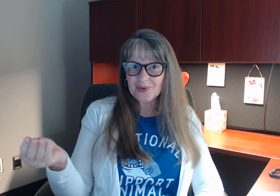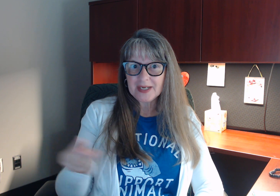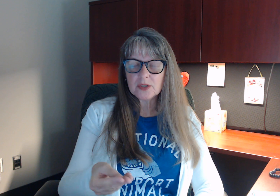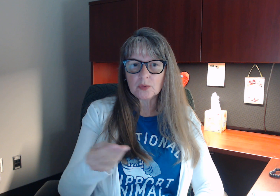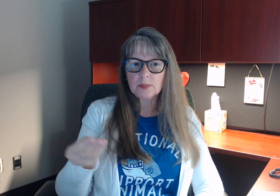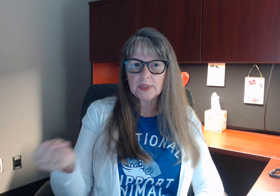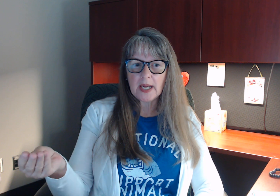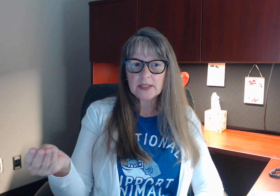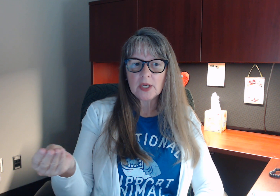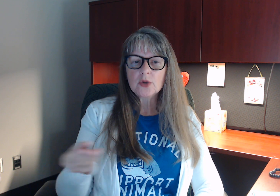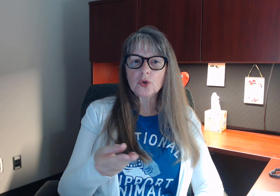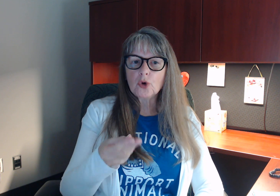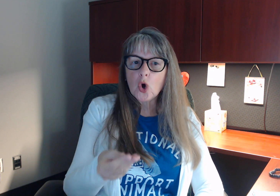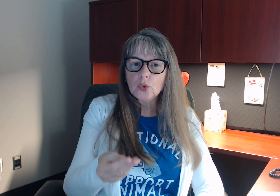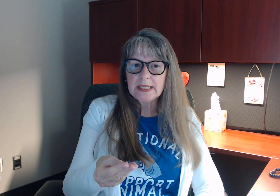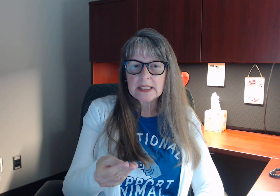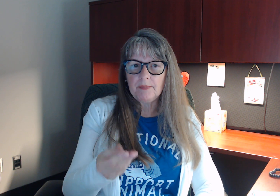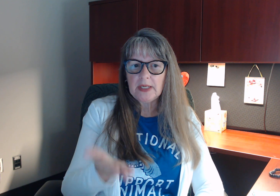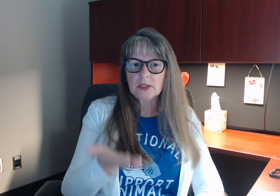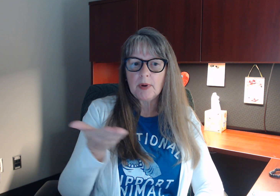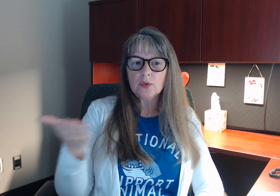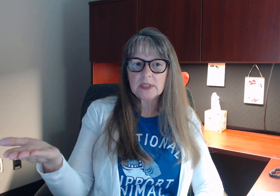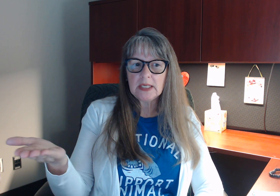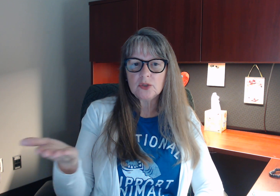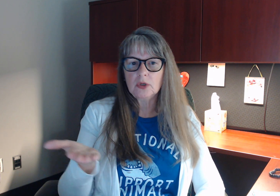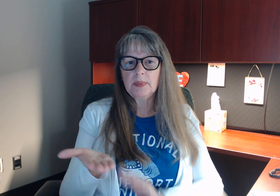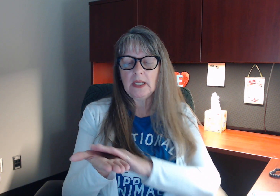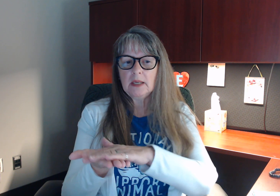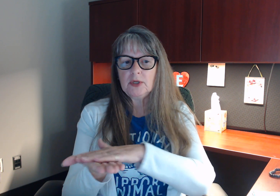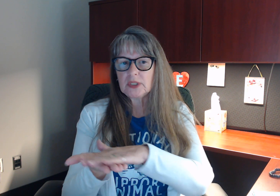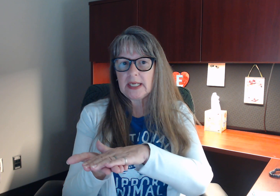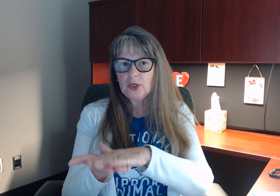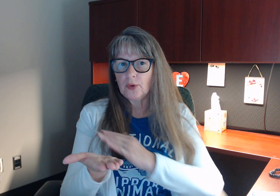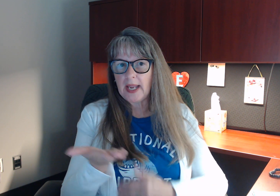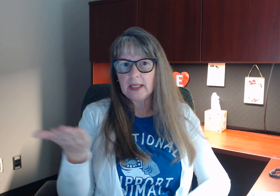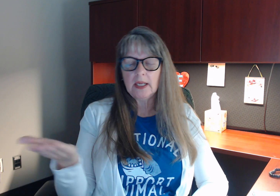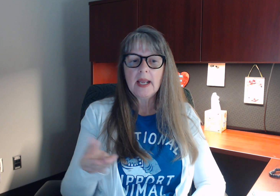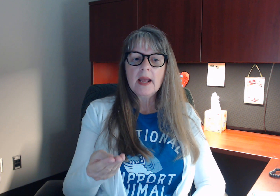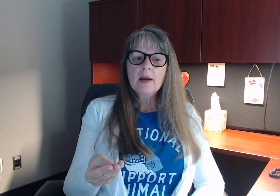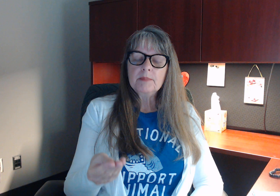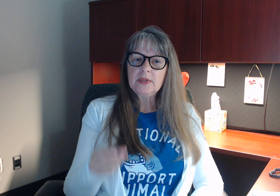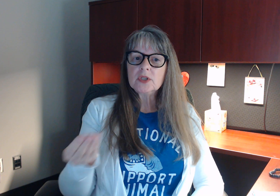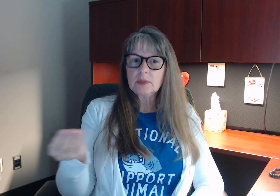right? So supplies. So you're holding something, as opposed things it could be just laid in your hand. But this is